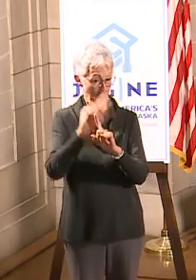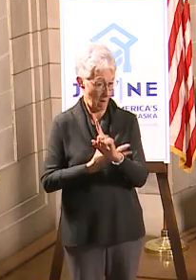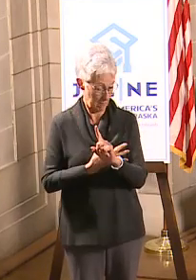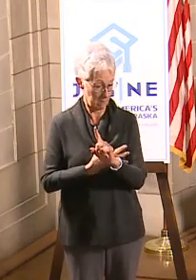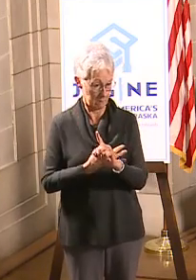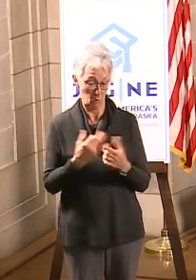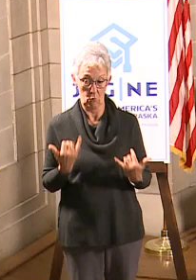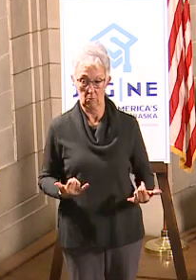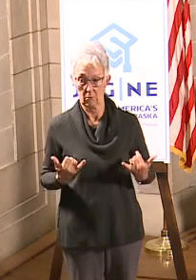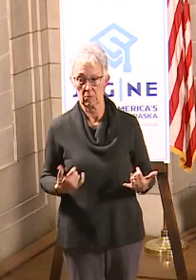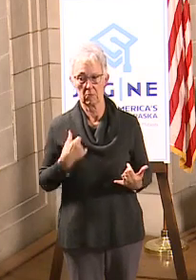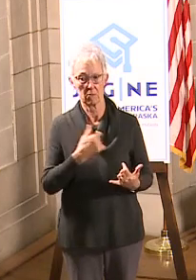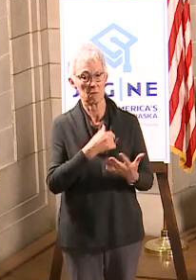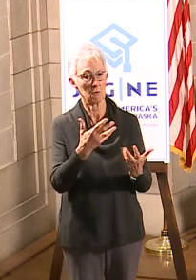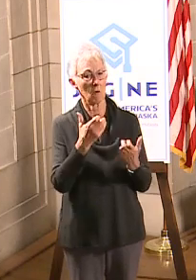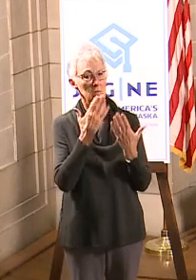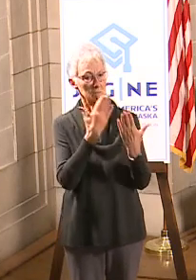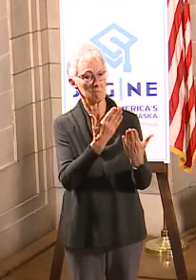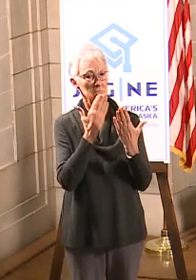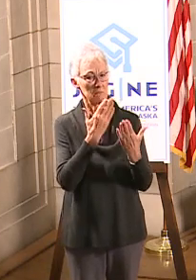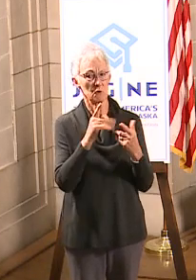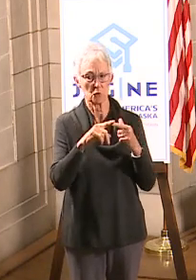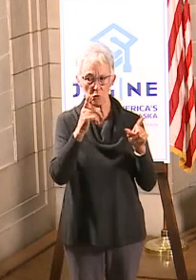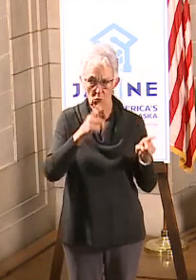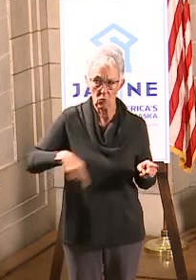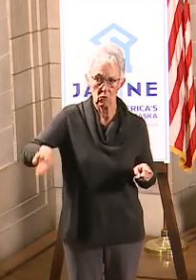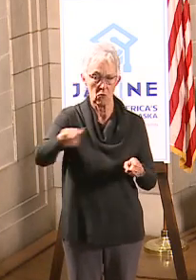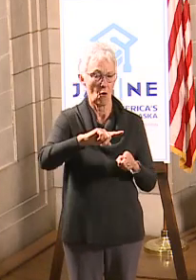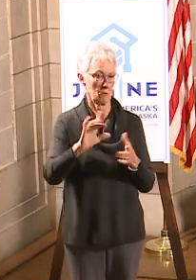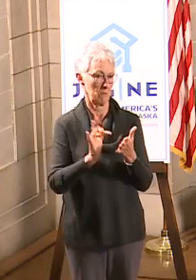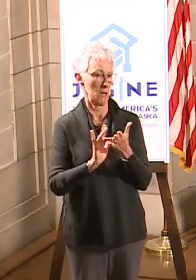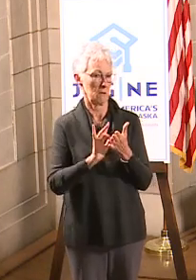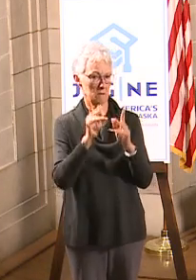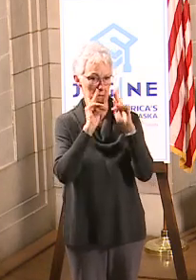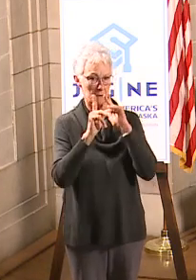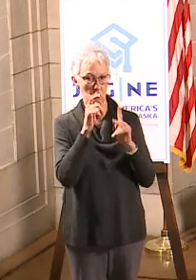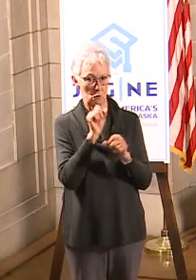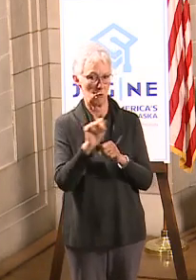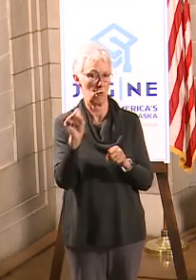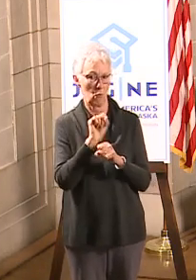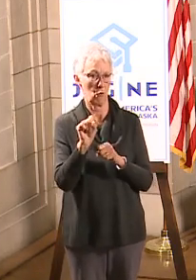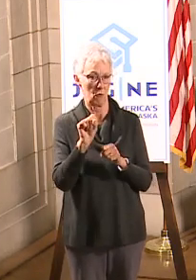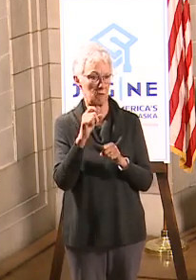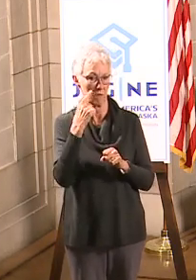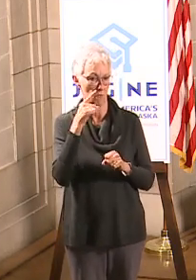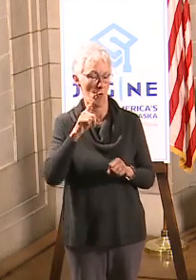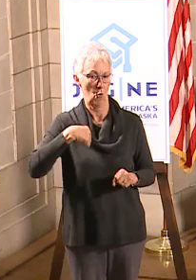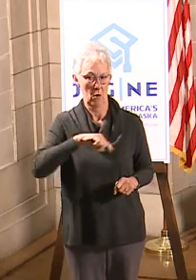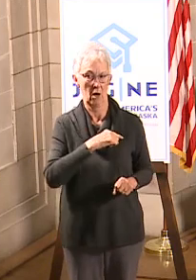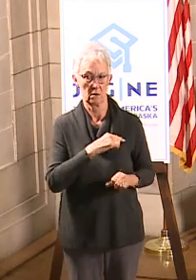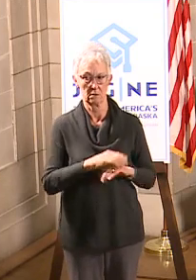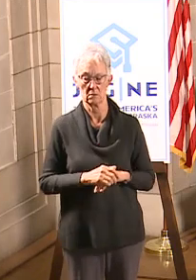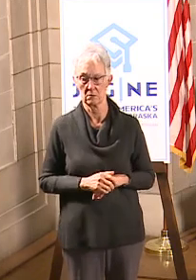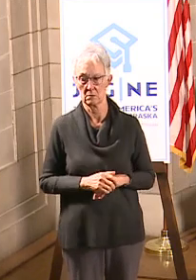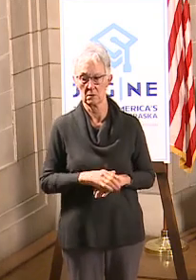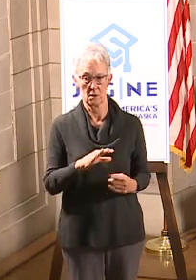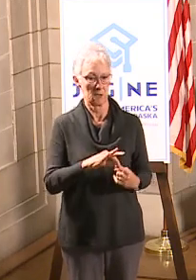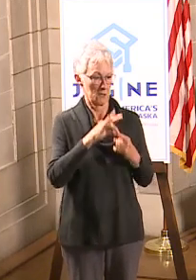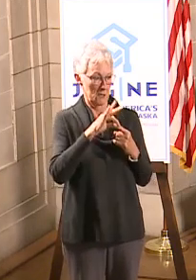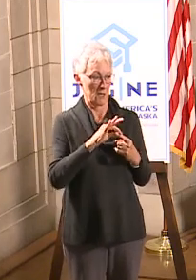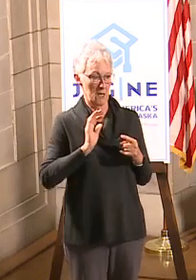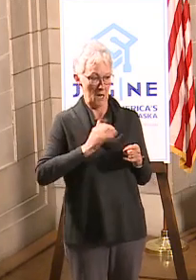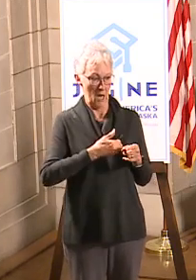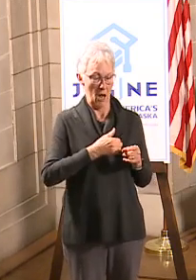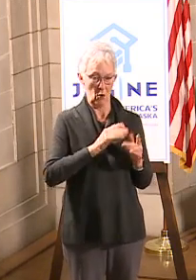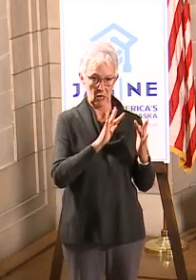you to all those officials. I want to remind people that, again, especially when it comes to our contact tracers and our local public health